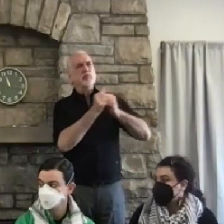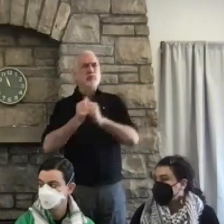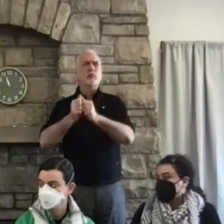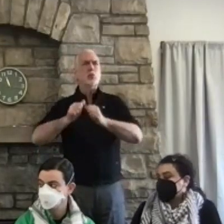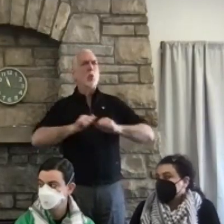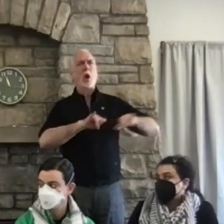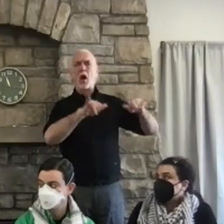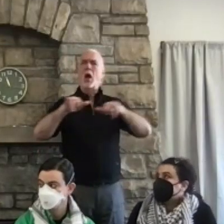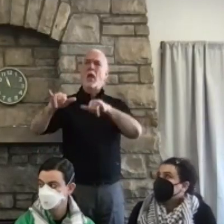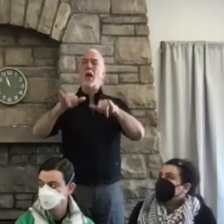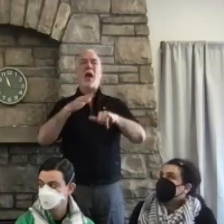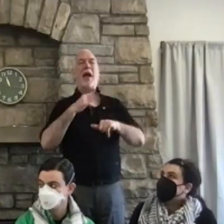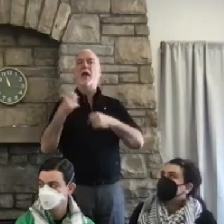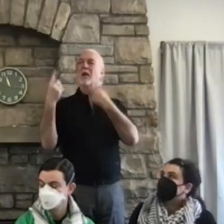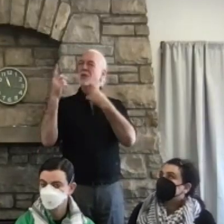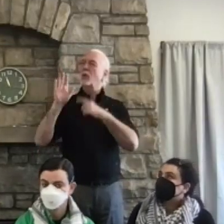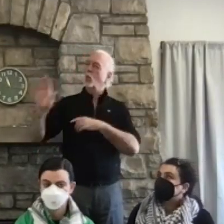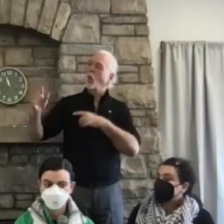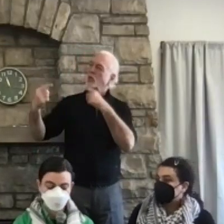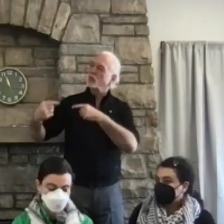struggles of others around the world?